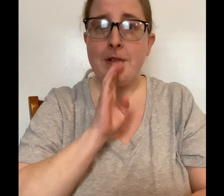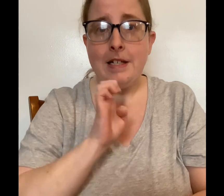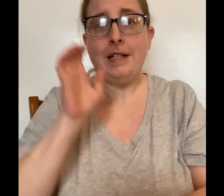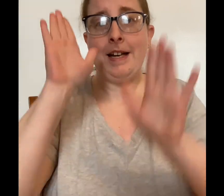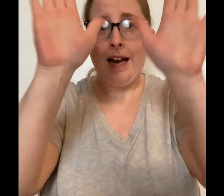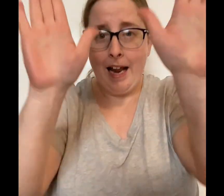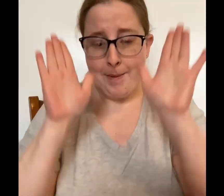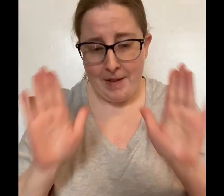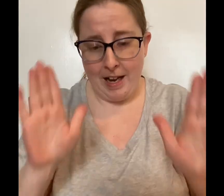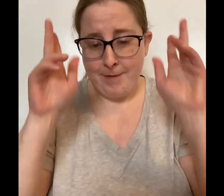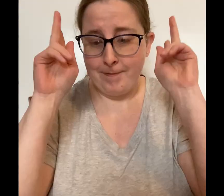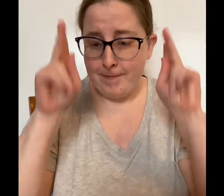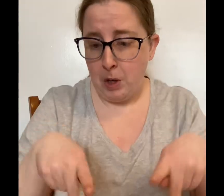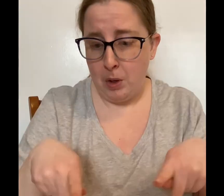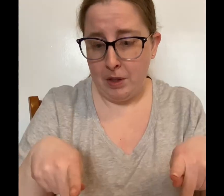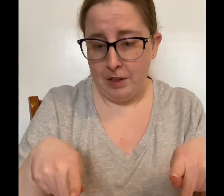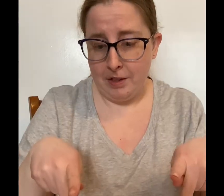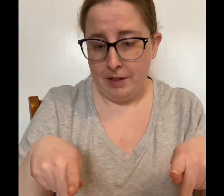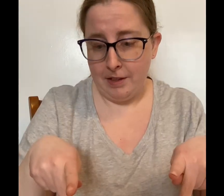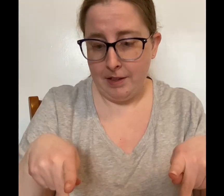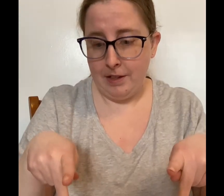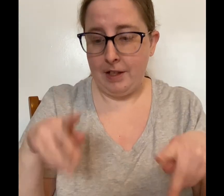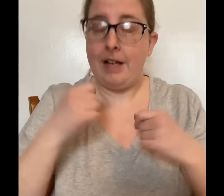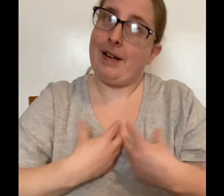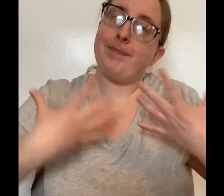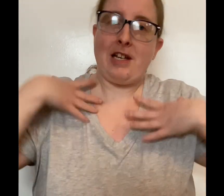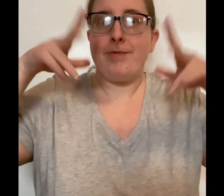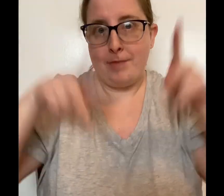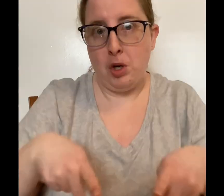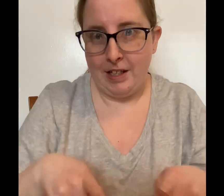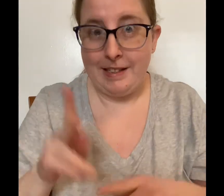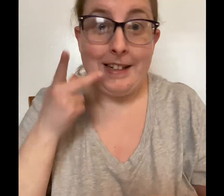Continue to be an inspirational, amazing, inspirational person, Kate.